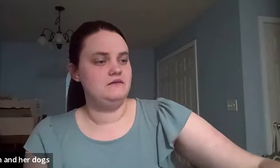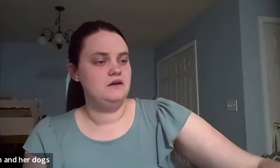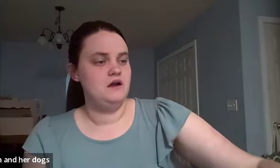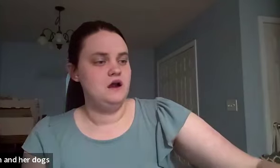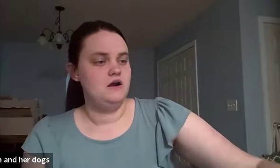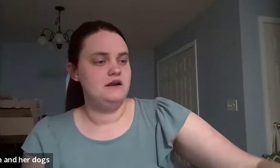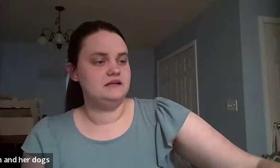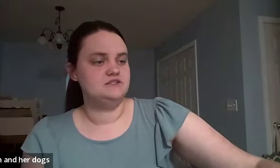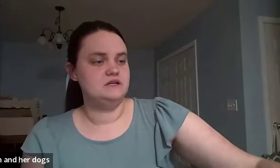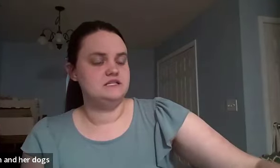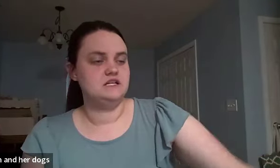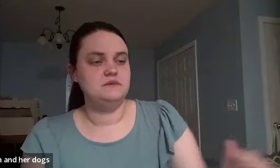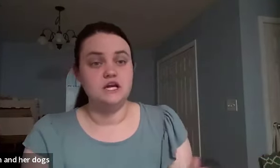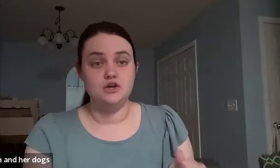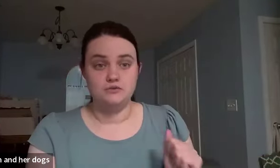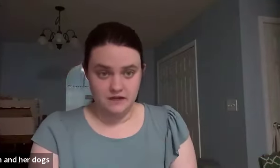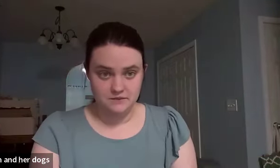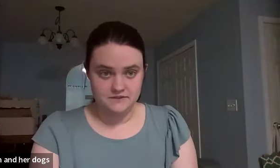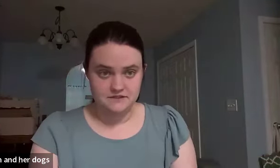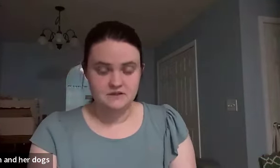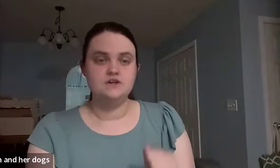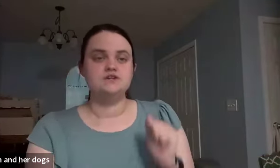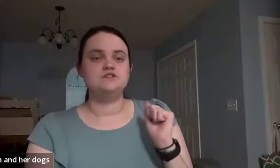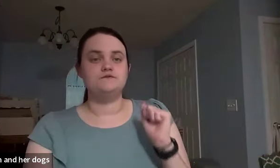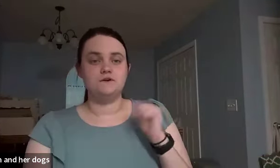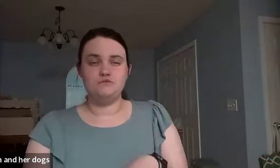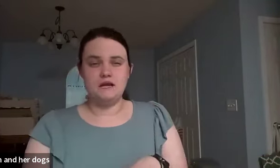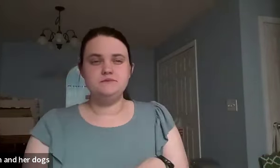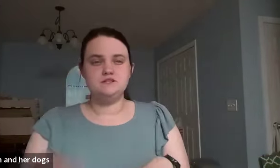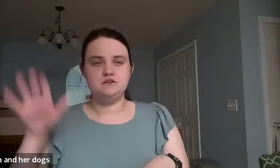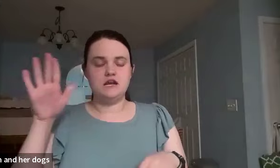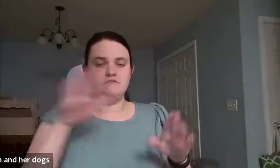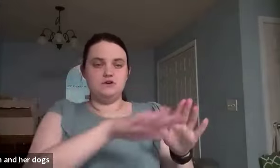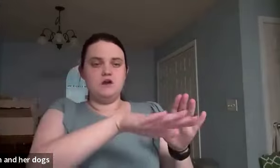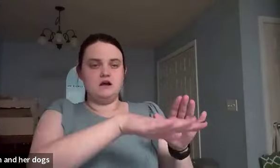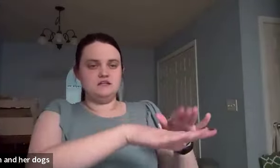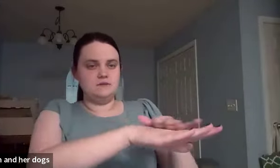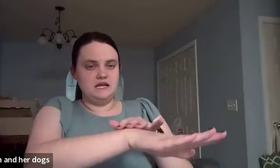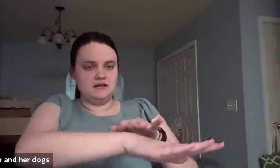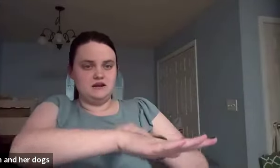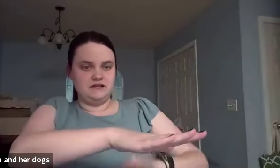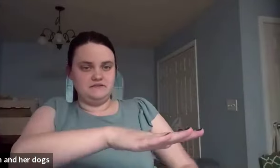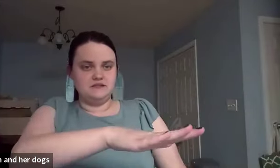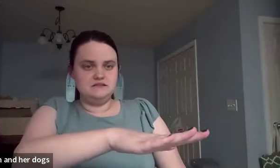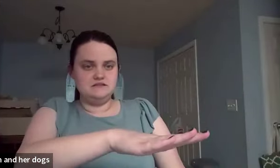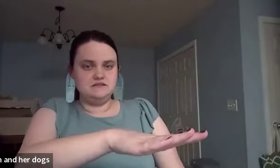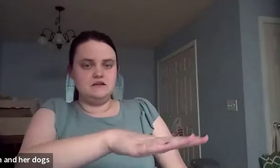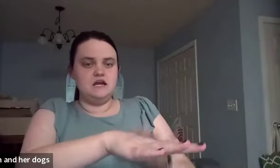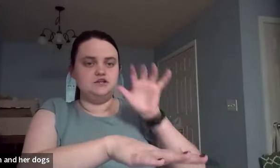Okay. Our next one is going to be grapes. So for grapes, you're going to have your non-dominant hand kind of like this, and